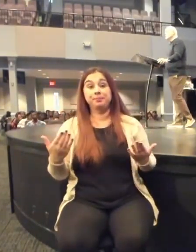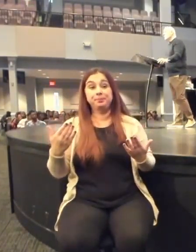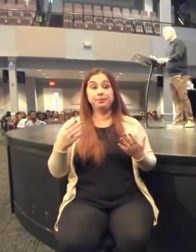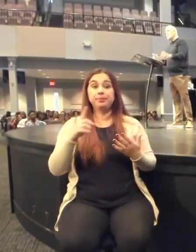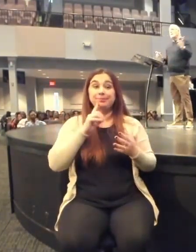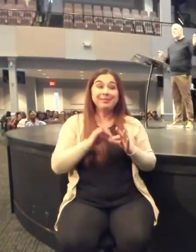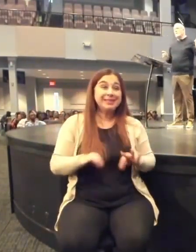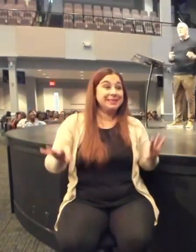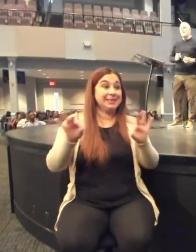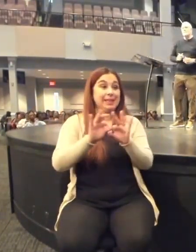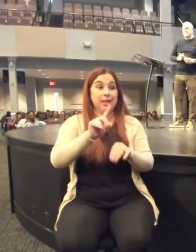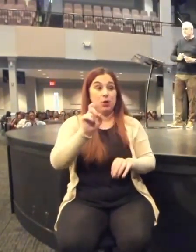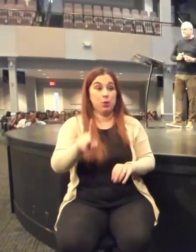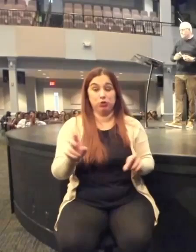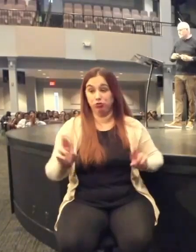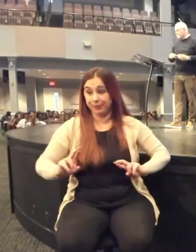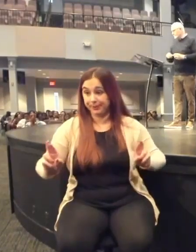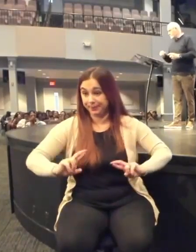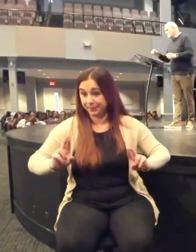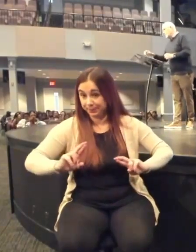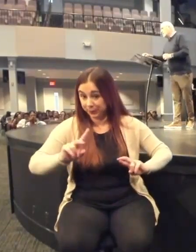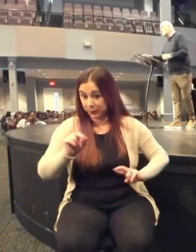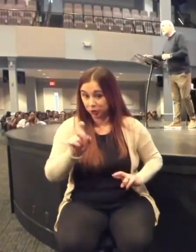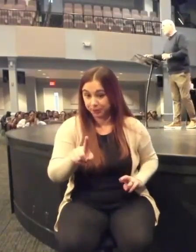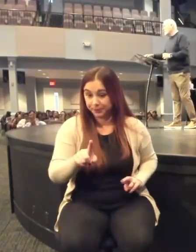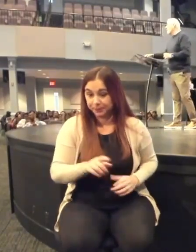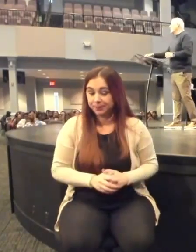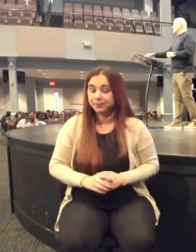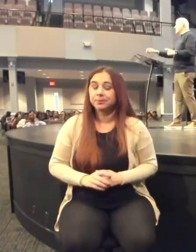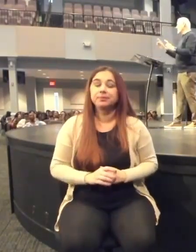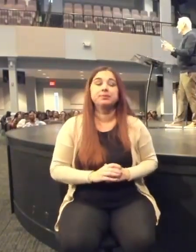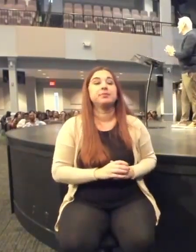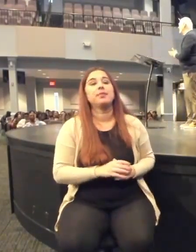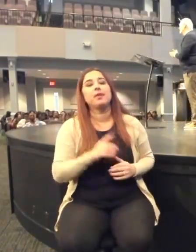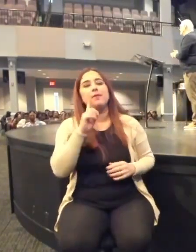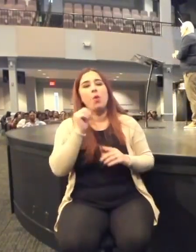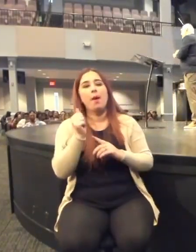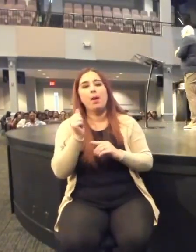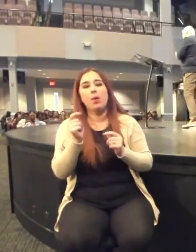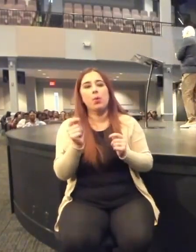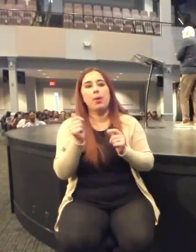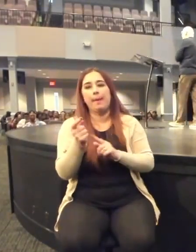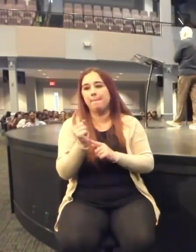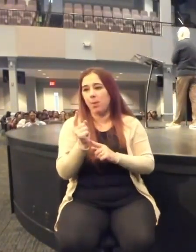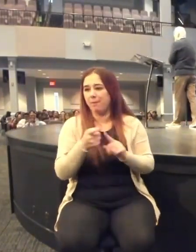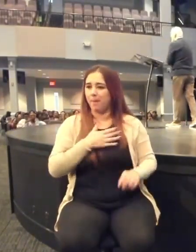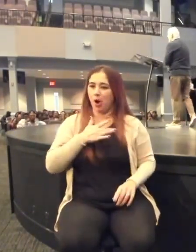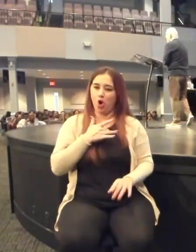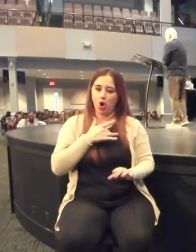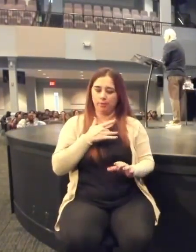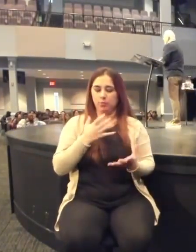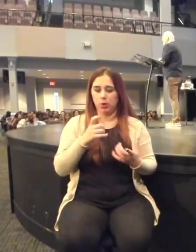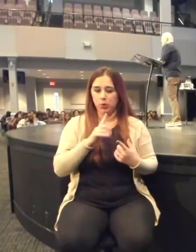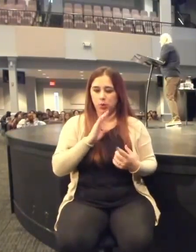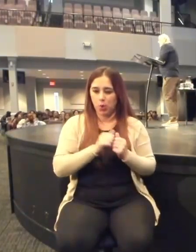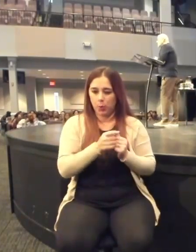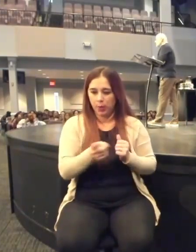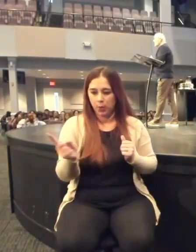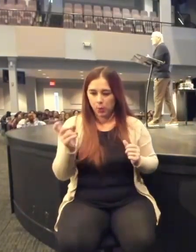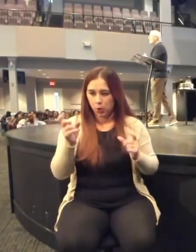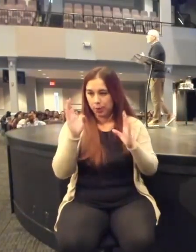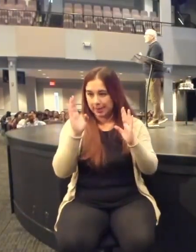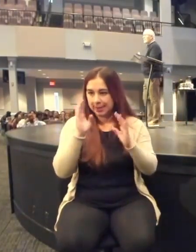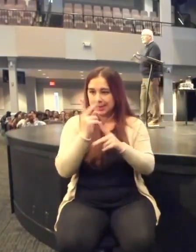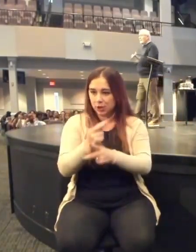question for you. Are you ready for all this? Here's what I want to talk to you just for a moment, from my heart. I want you to